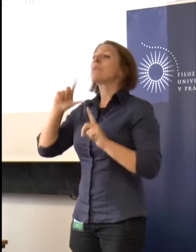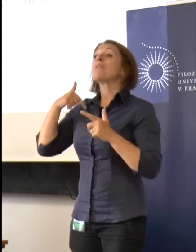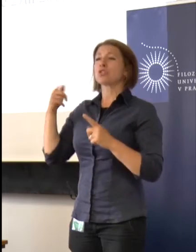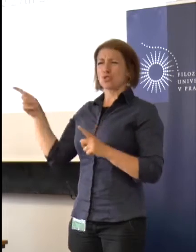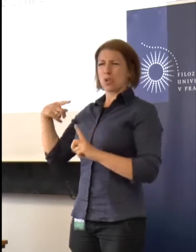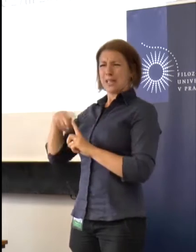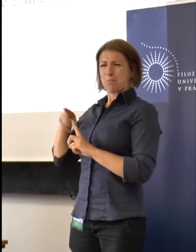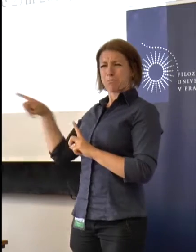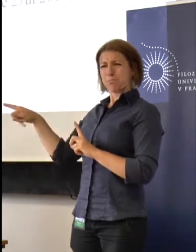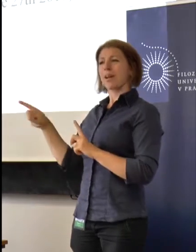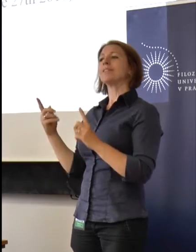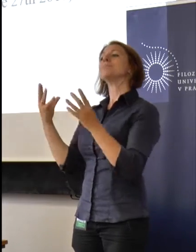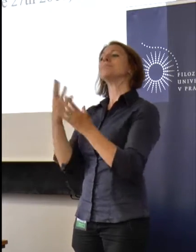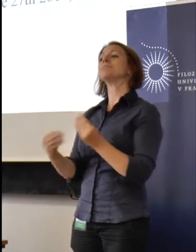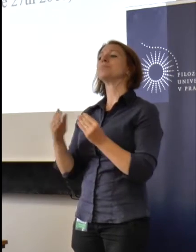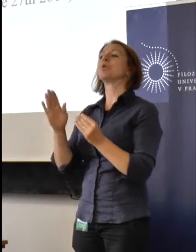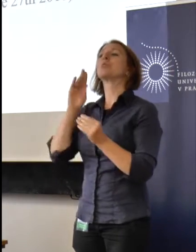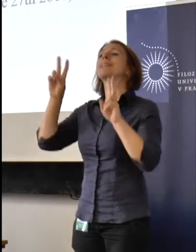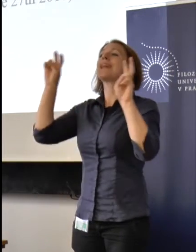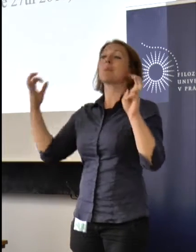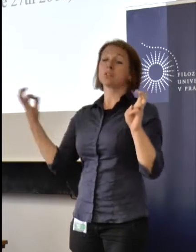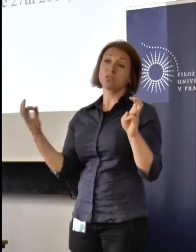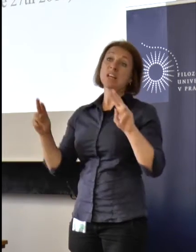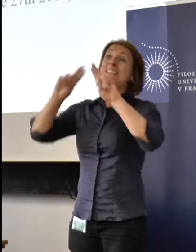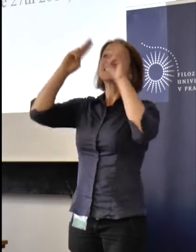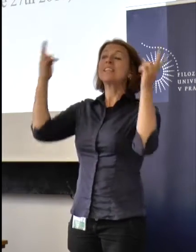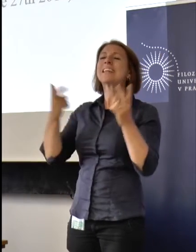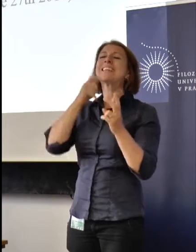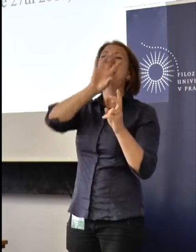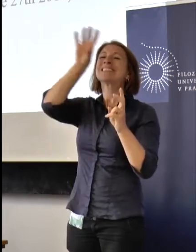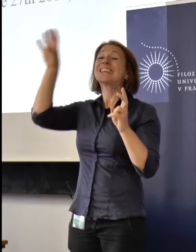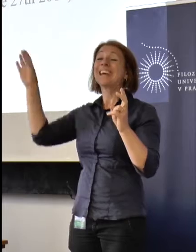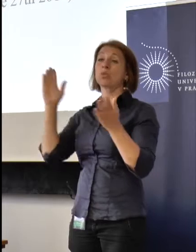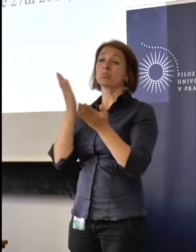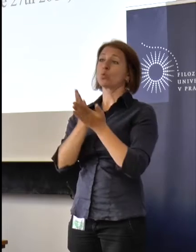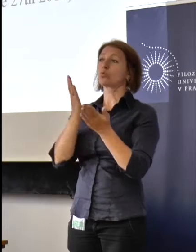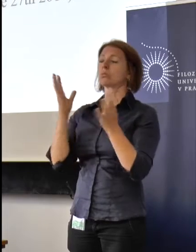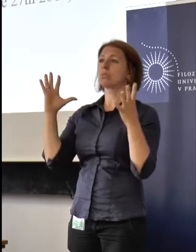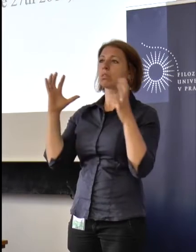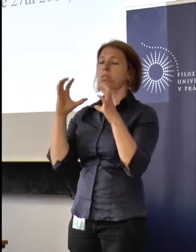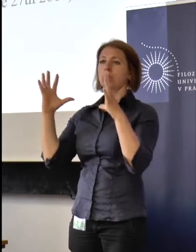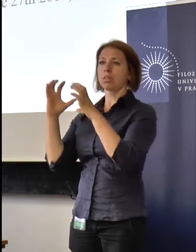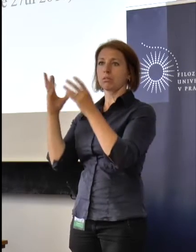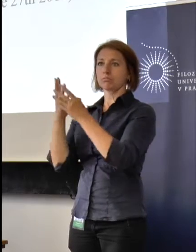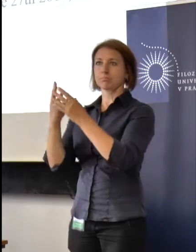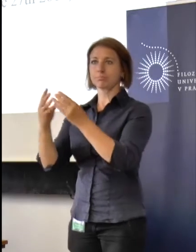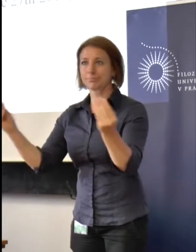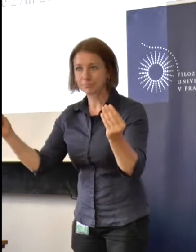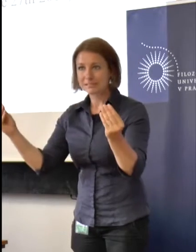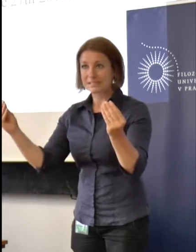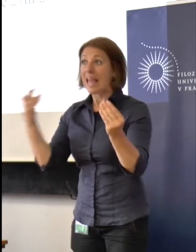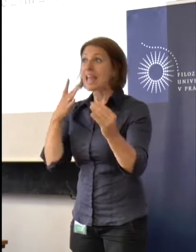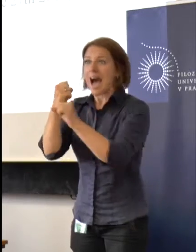about vanishing worldviews. Thank you very much, Ludmila. Thanks, and I'm really very proud to be here in